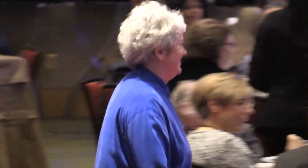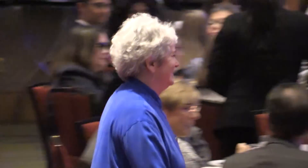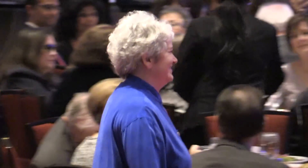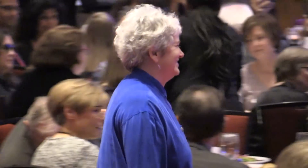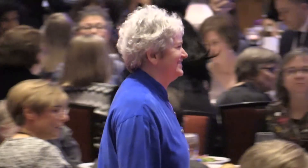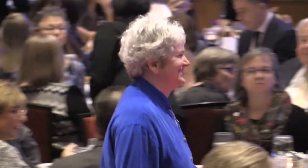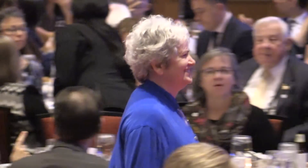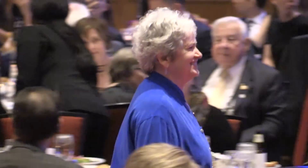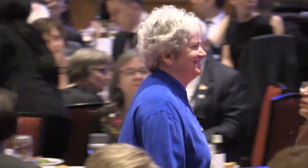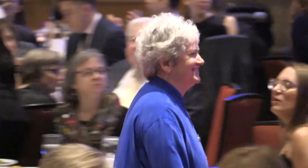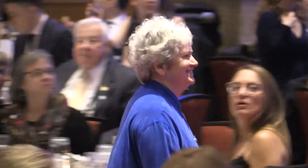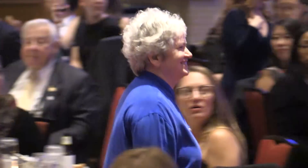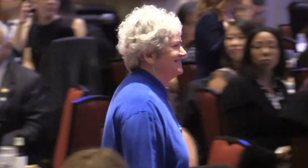Next, we have Jarvis